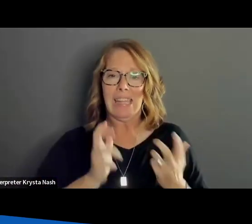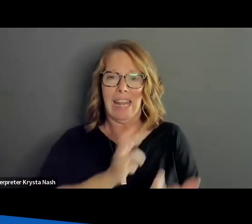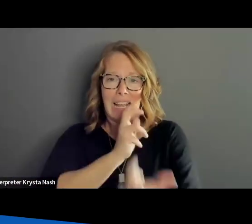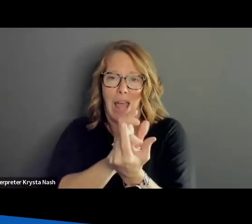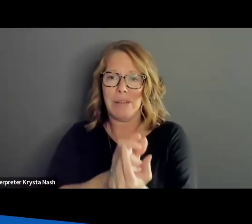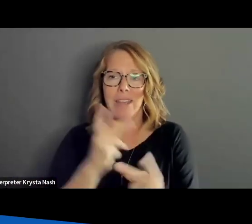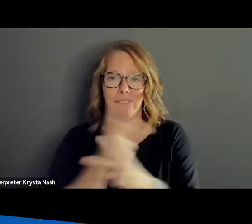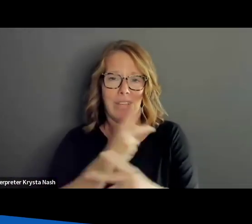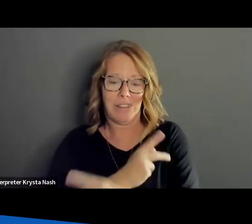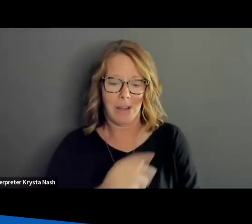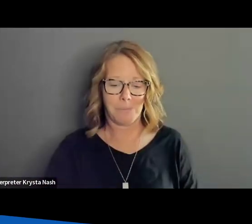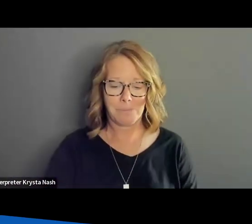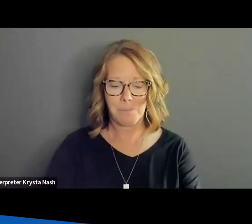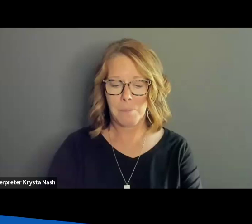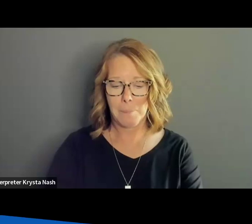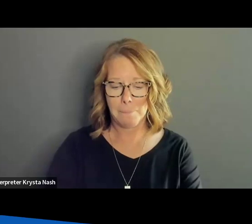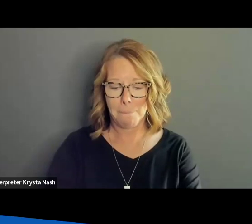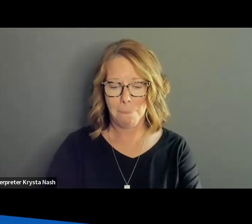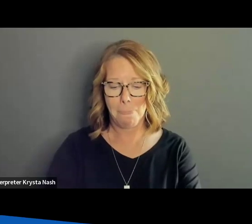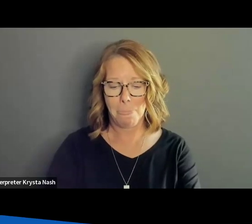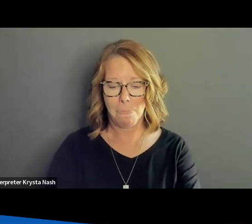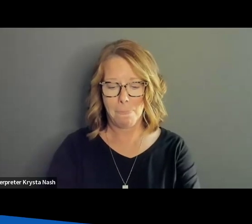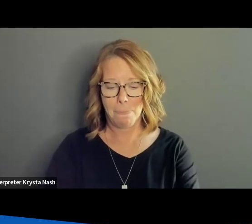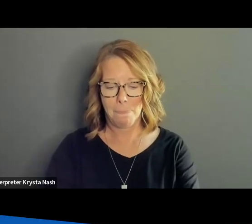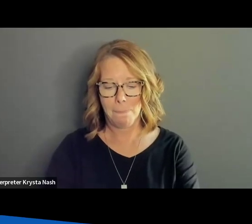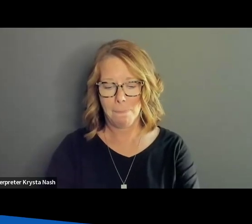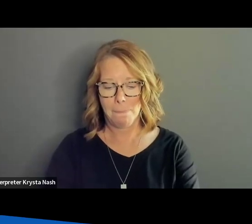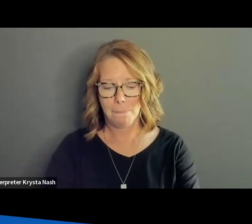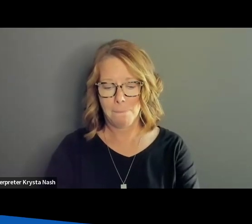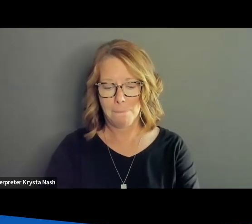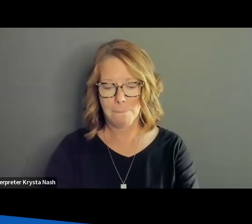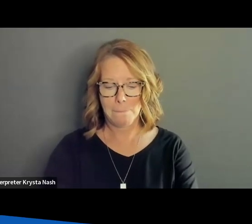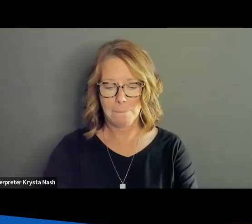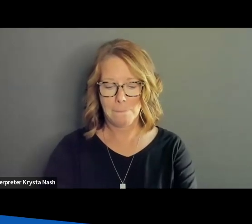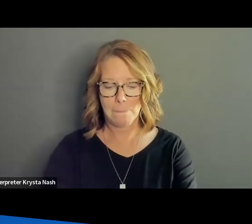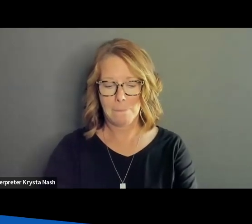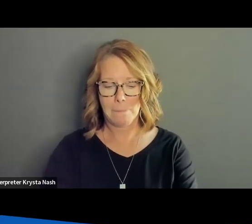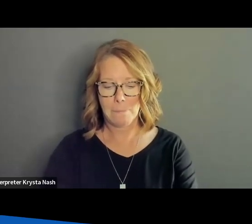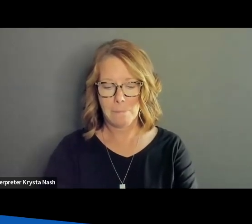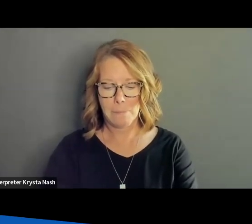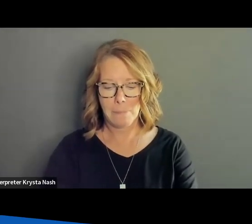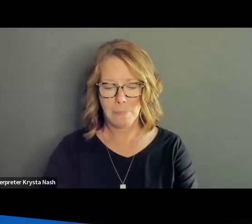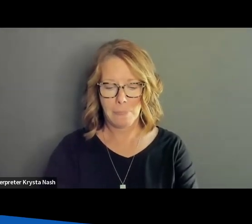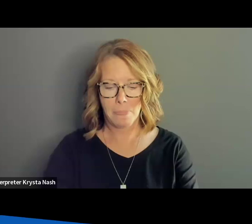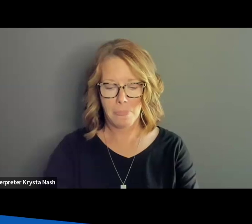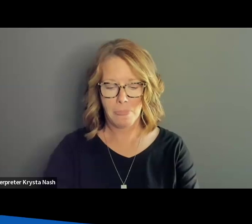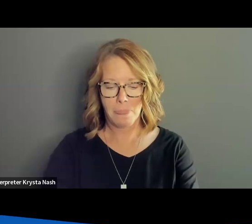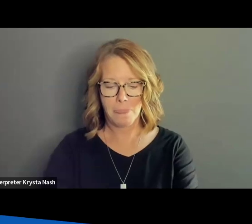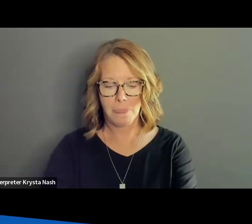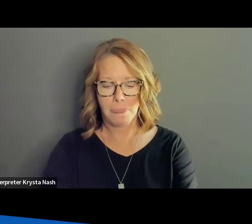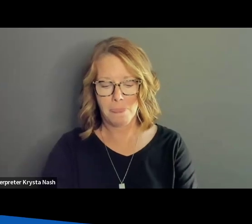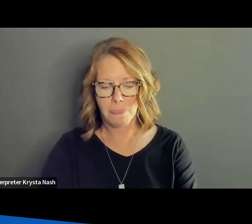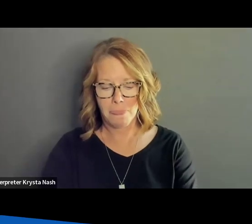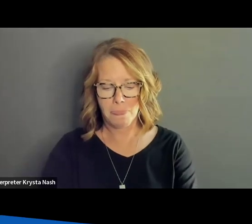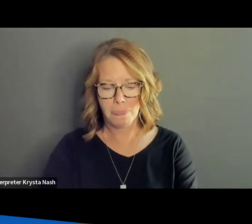it. So that I guess is about I guess that's about what I can say about that. Um Oh, there's